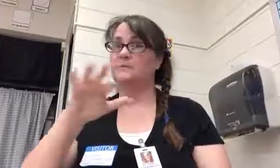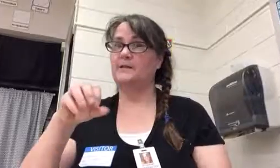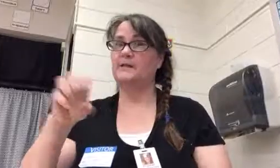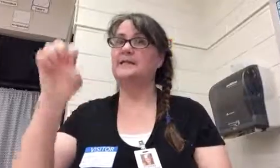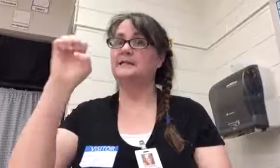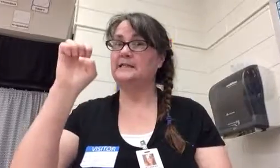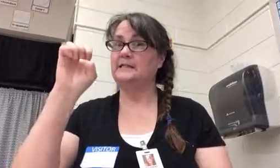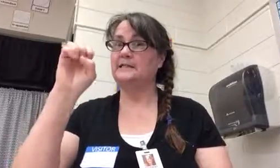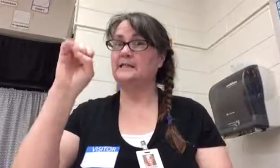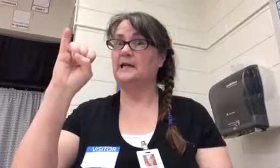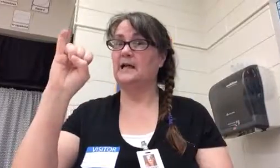H T